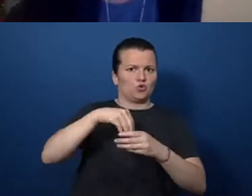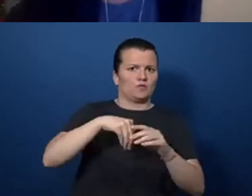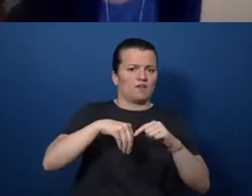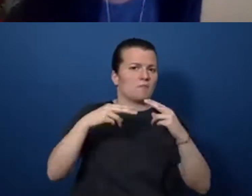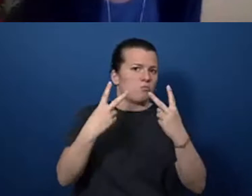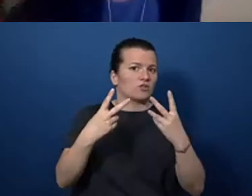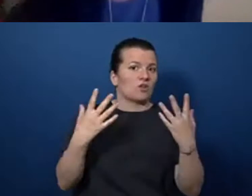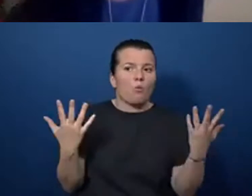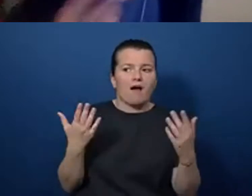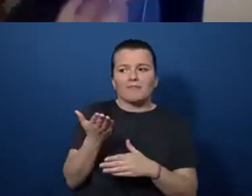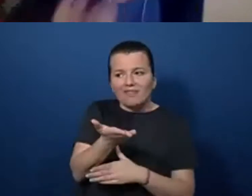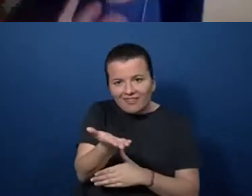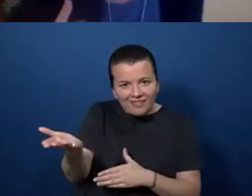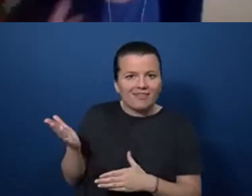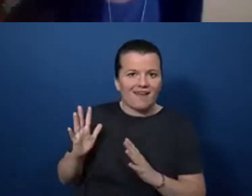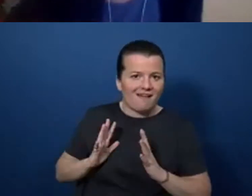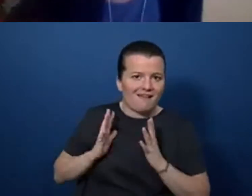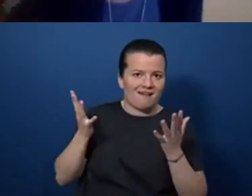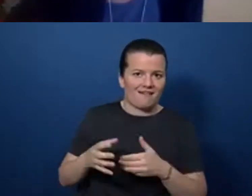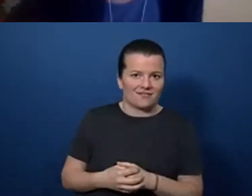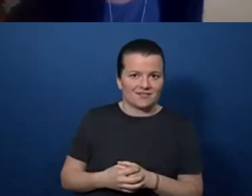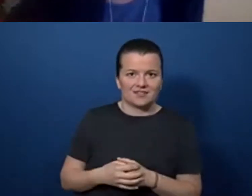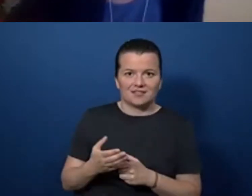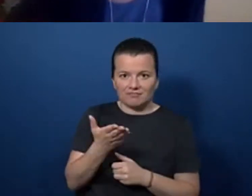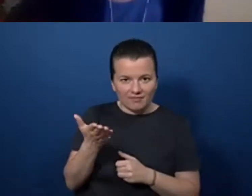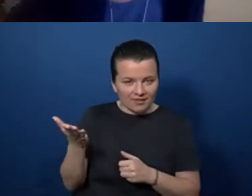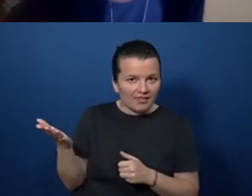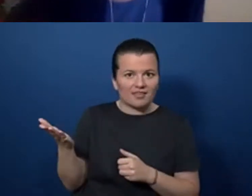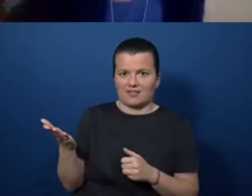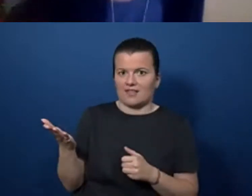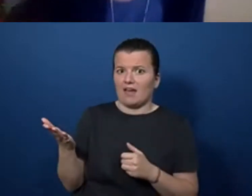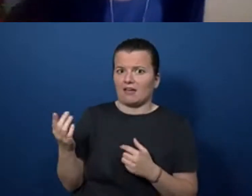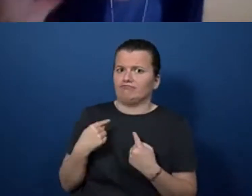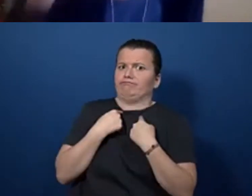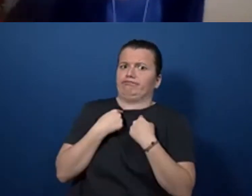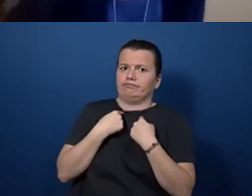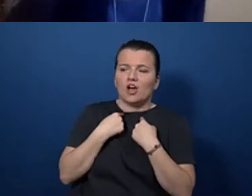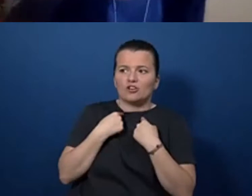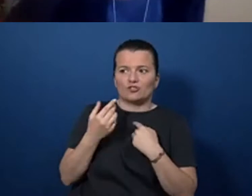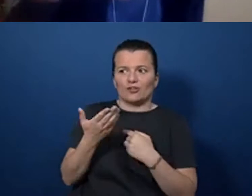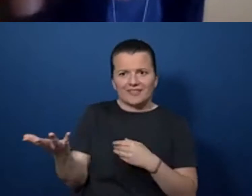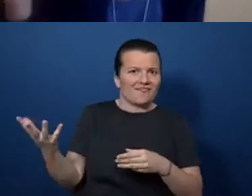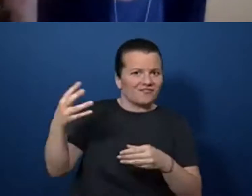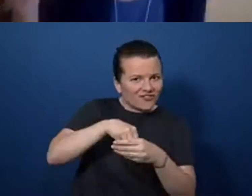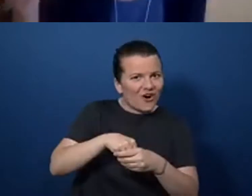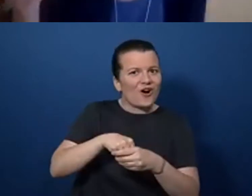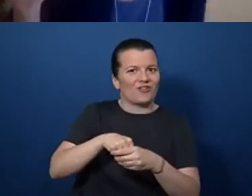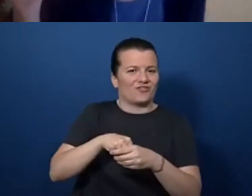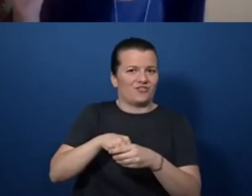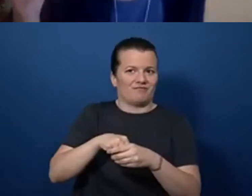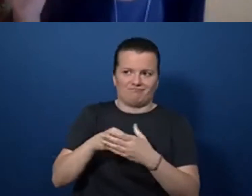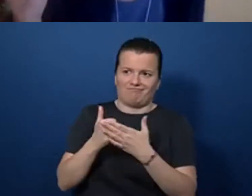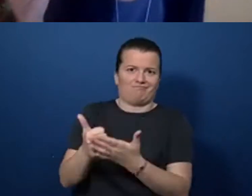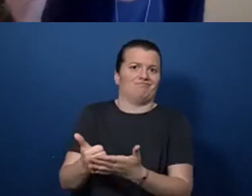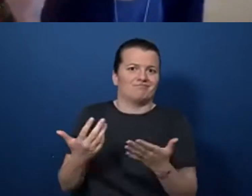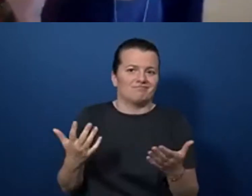that, in which they've got the most at stake. But also, when you think about the history of research with people